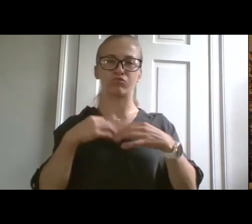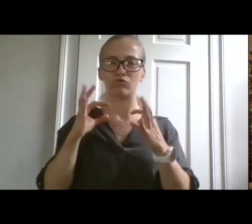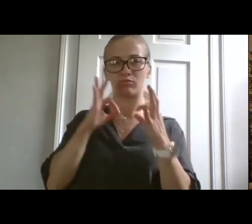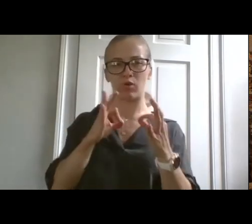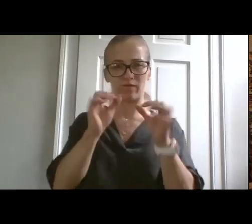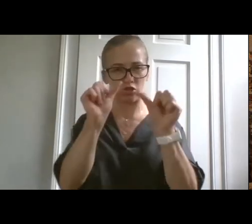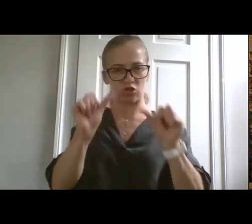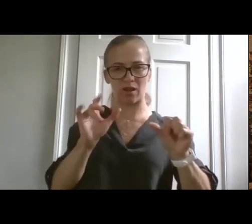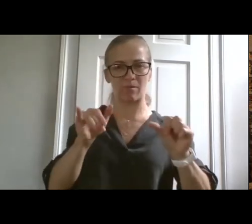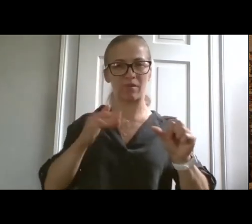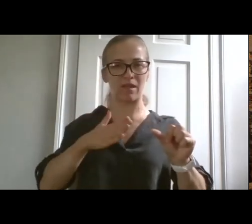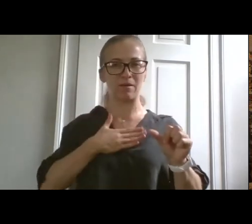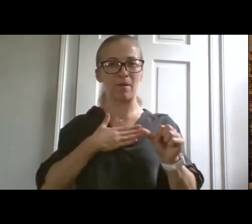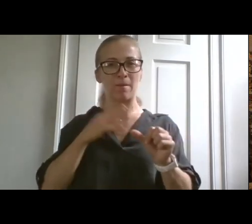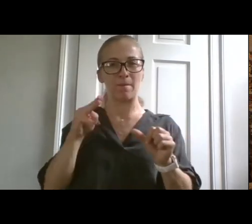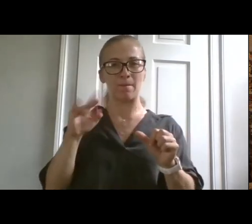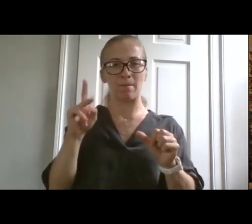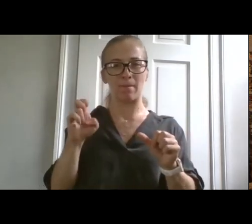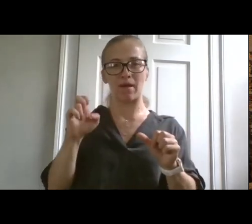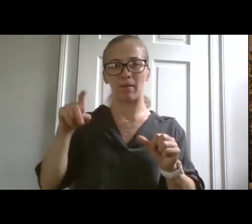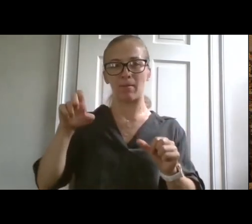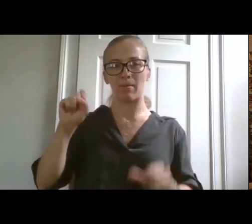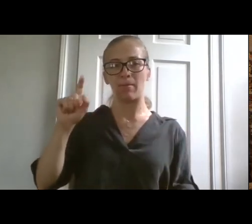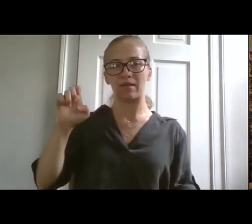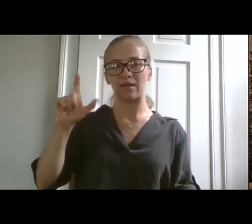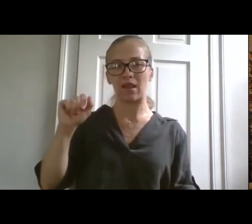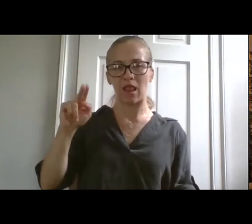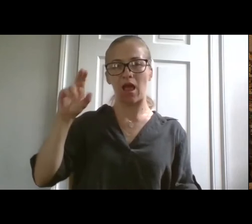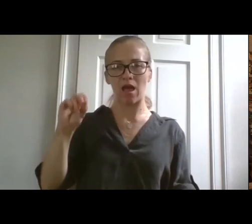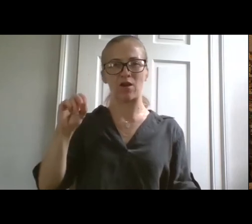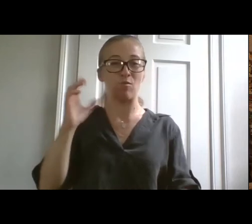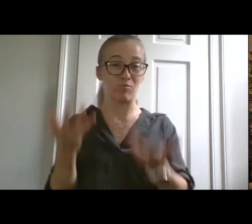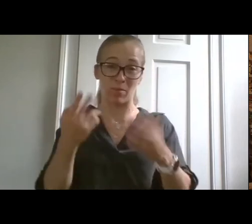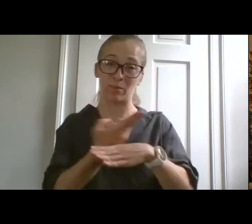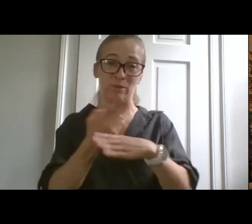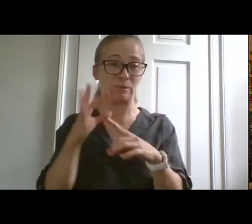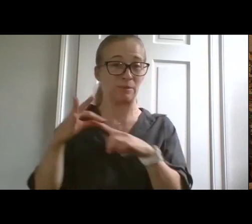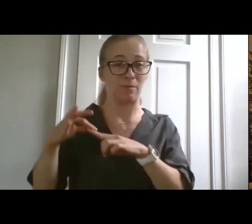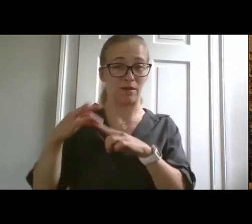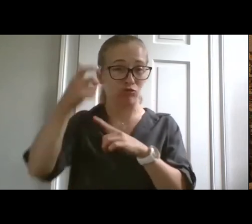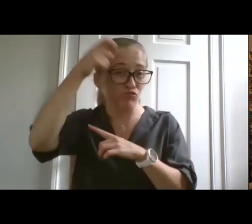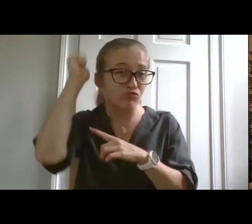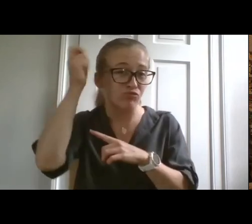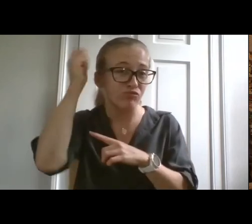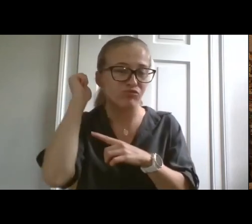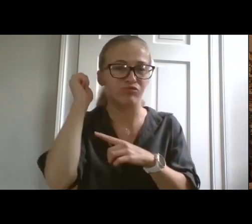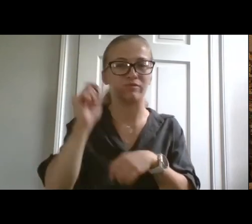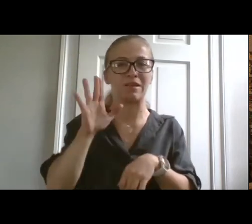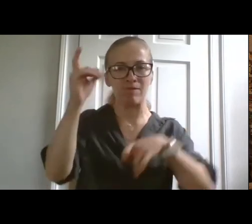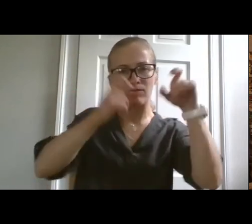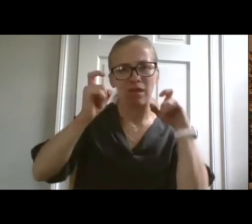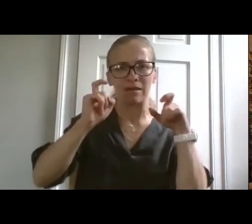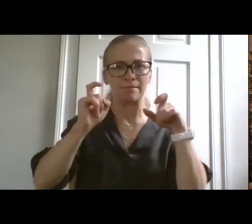shaped that Mike Pesolano, the barber, must use custom combs. He's arranged his face to intimidate, to